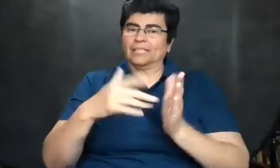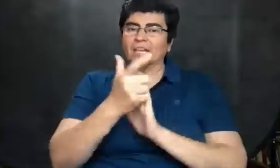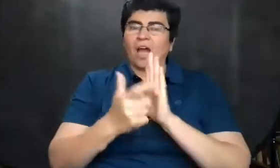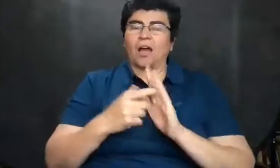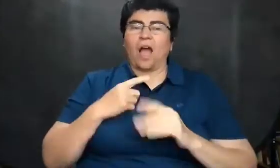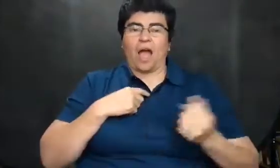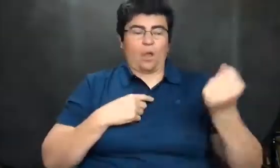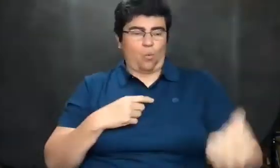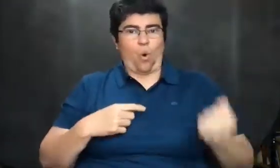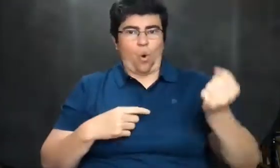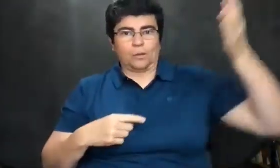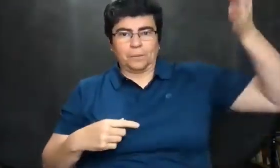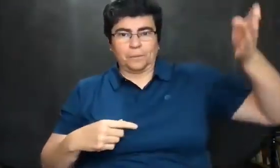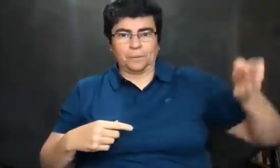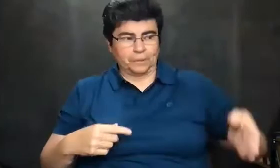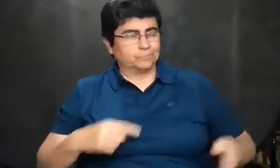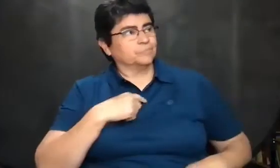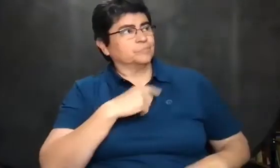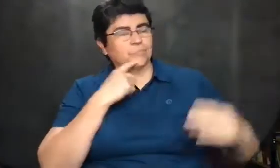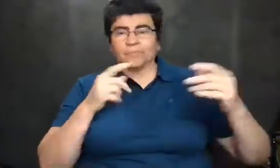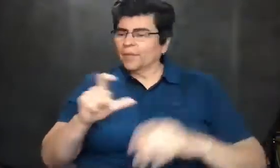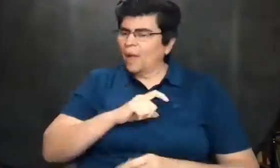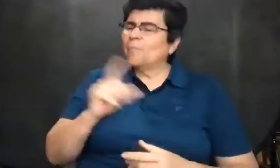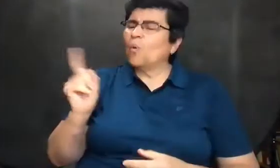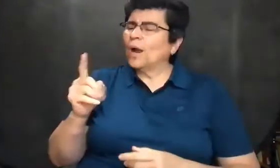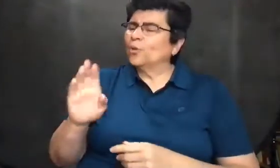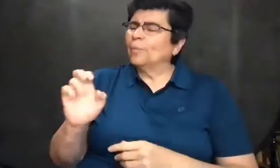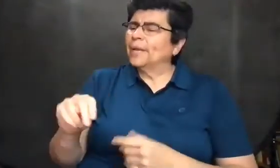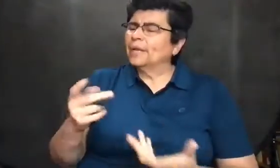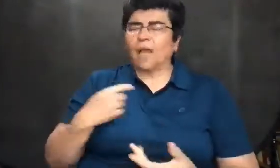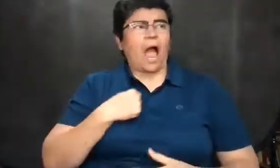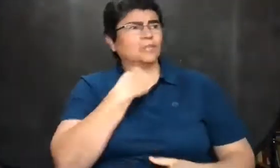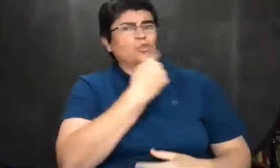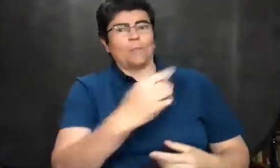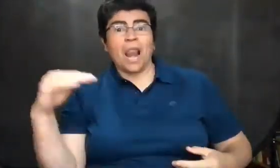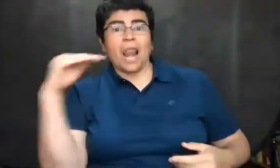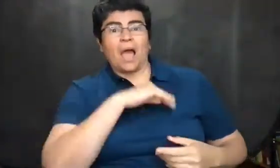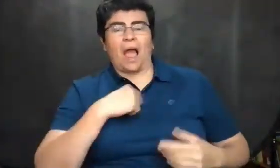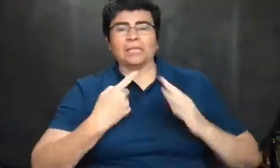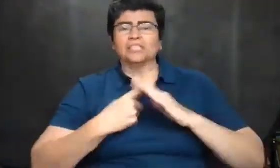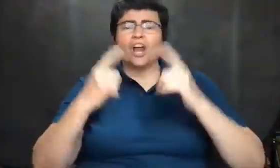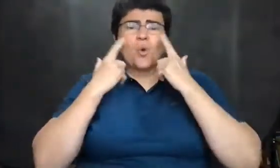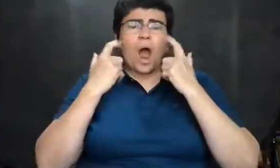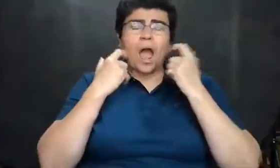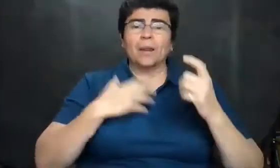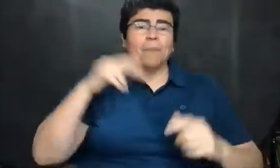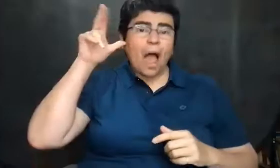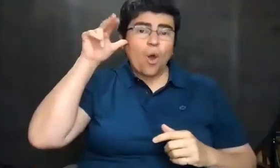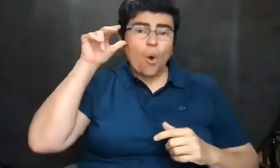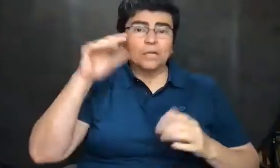and he said, "Where have you been?" And I told him a big fat lie. I told him, I started crying, and I said, "My horse died, and I've just come from